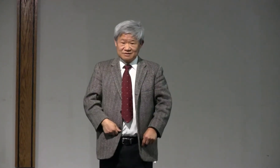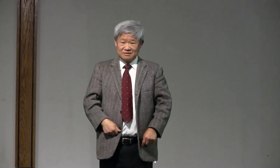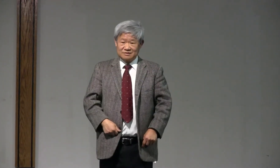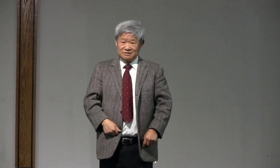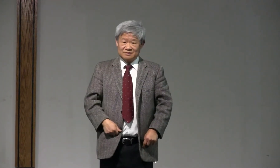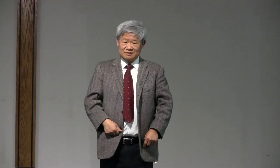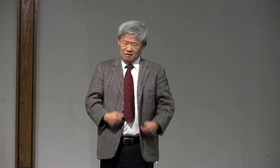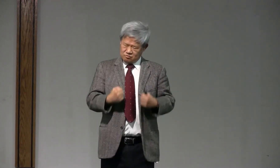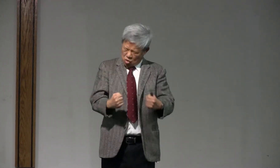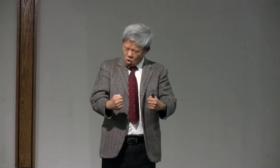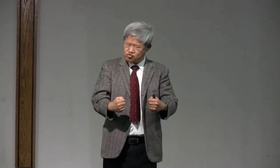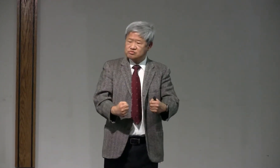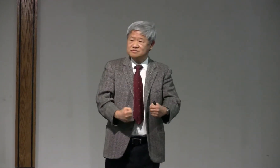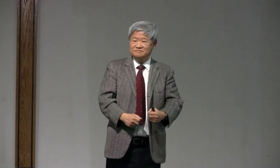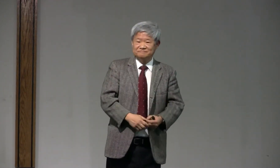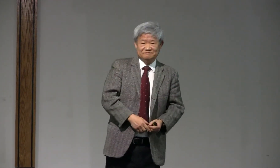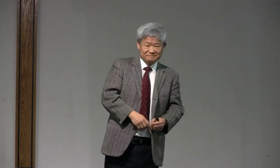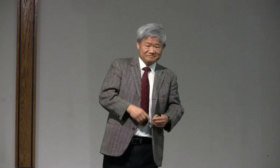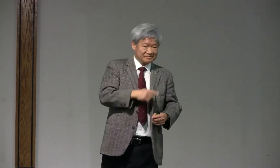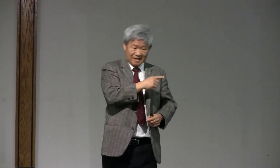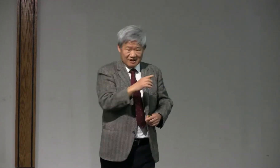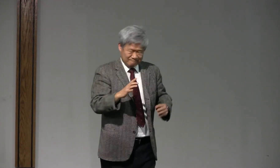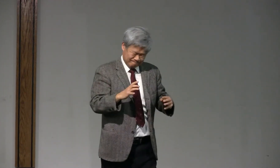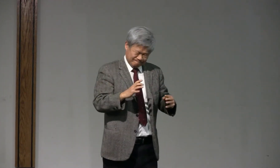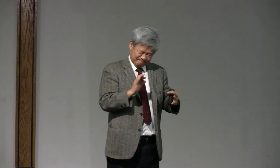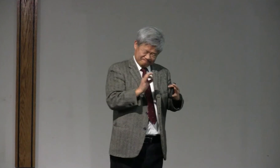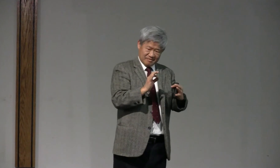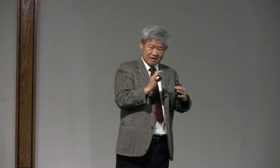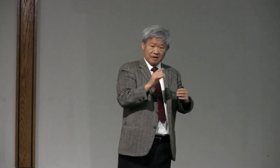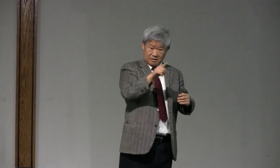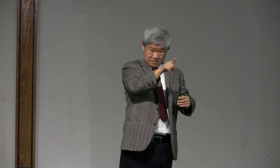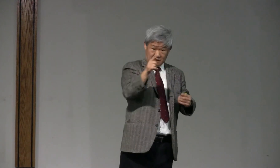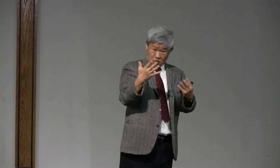and sexual temptation can be more powerful